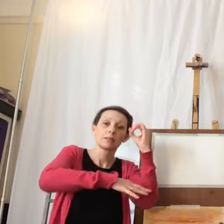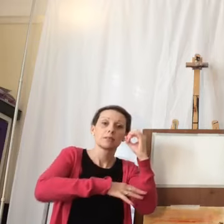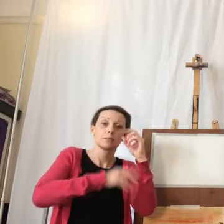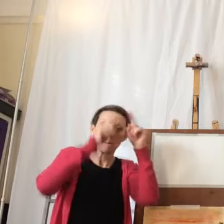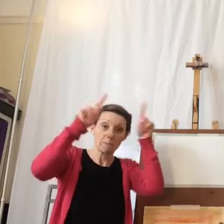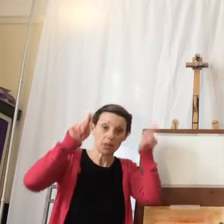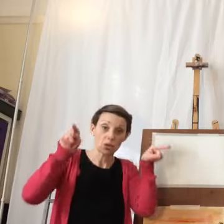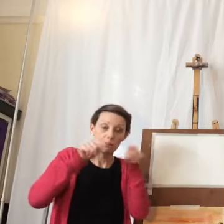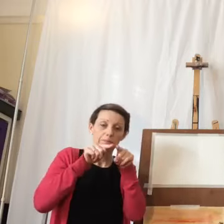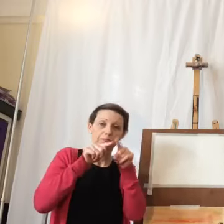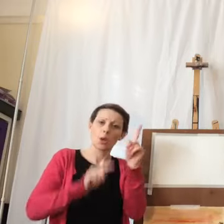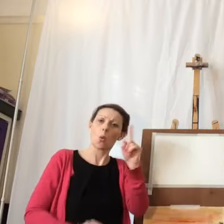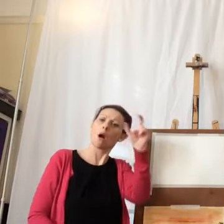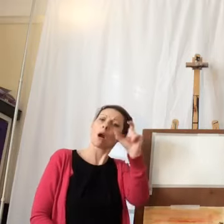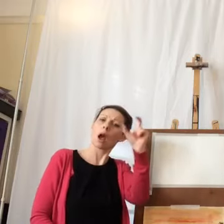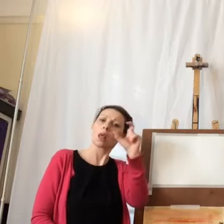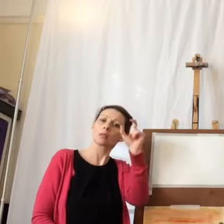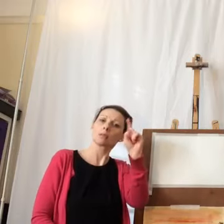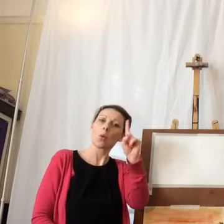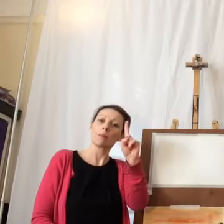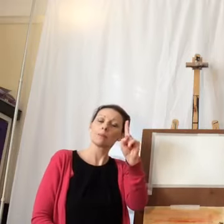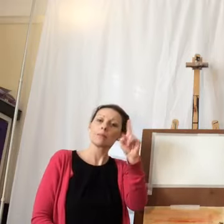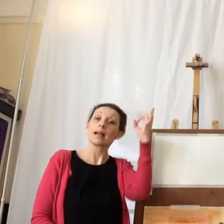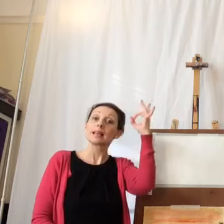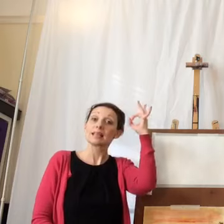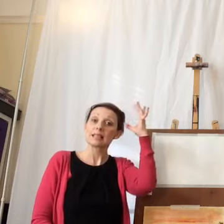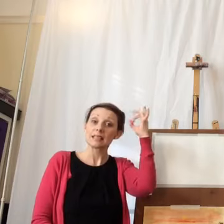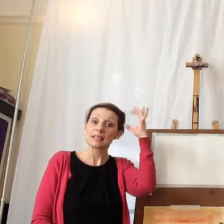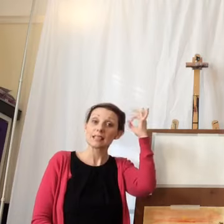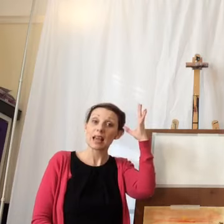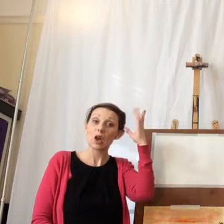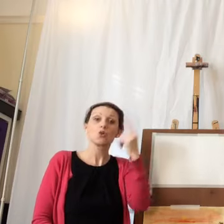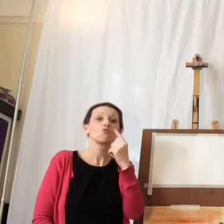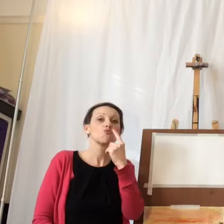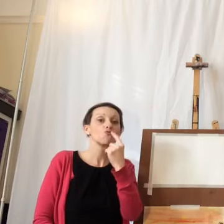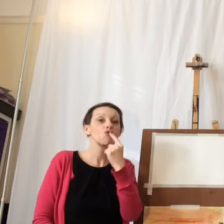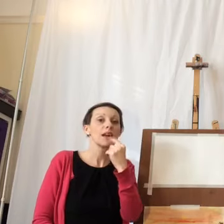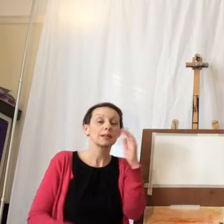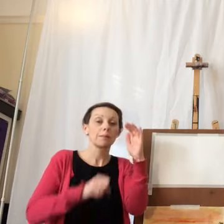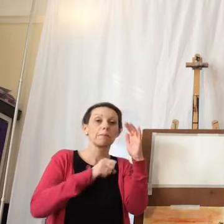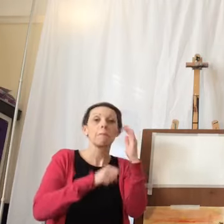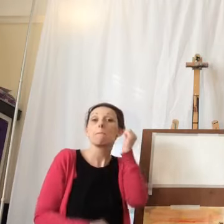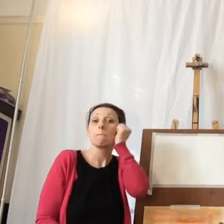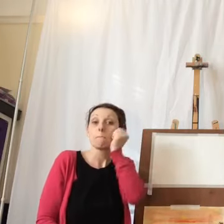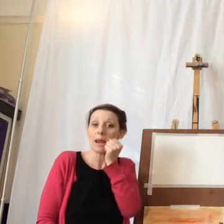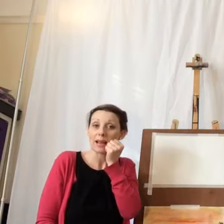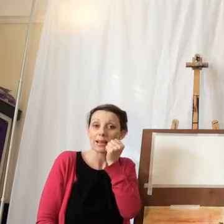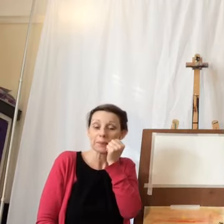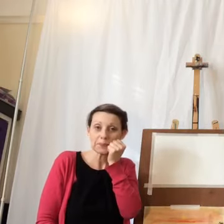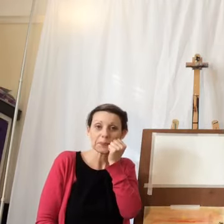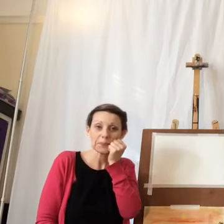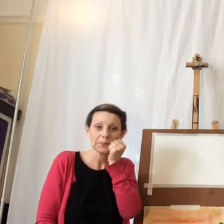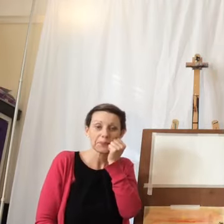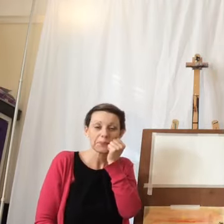Colours I'm going to be using are going to be yellow, red and black. So if you are following along